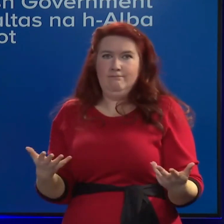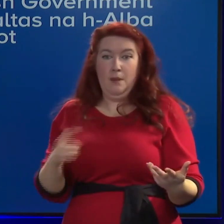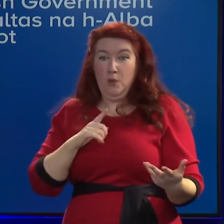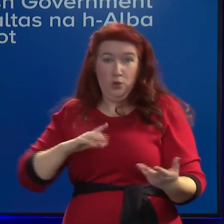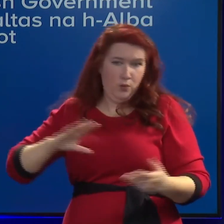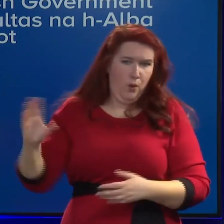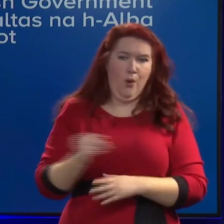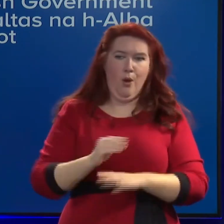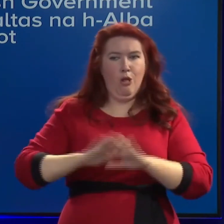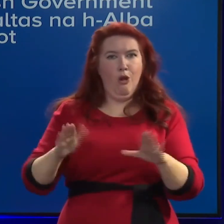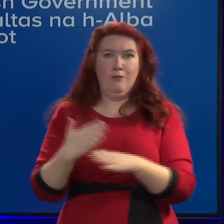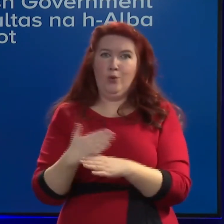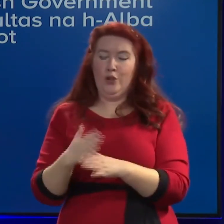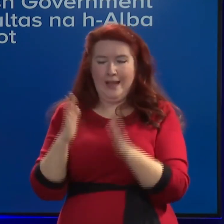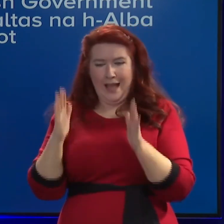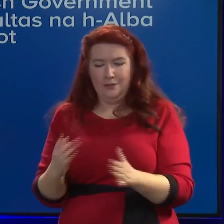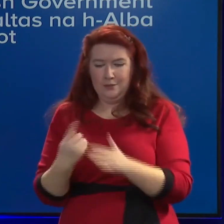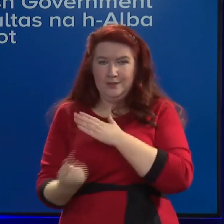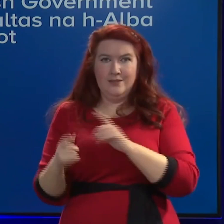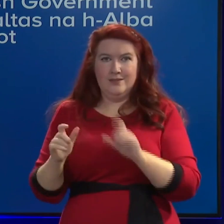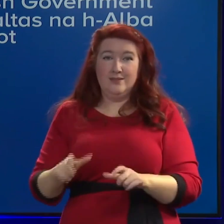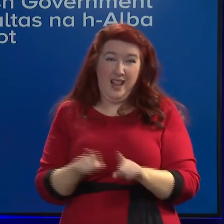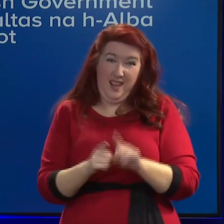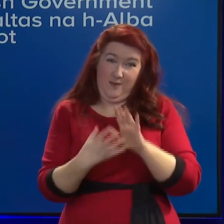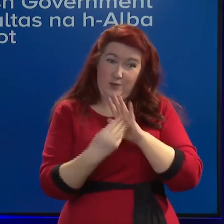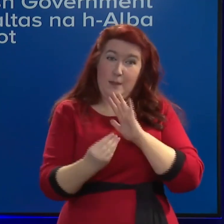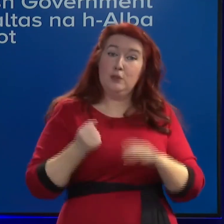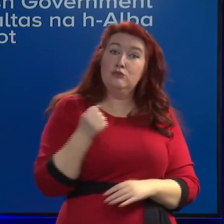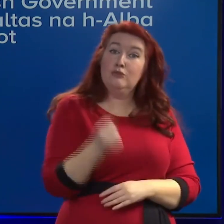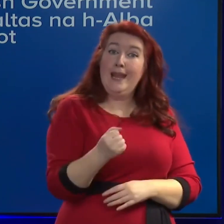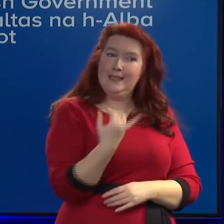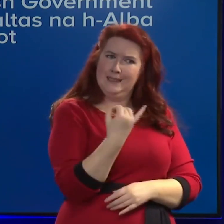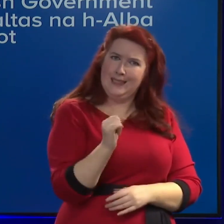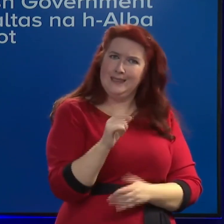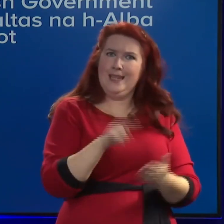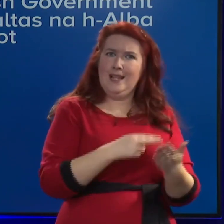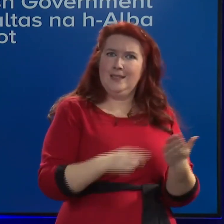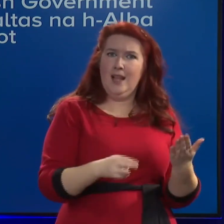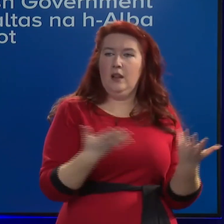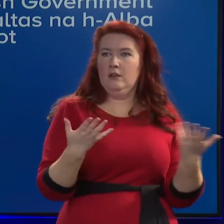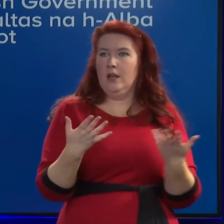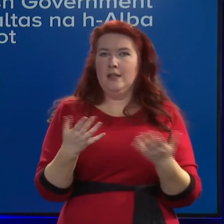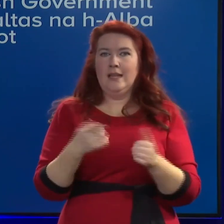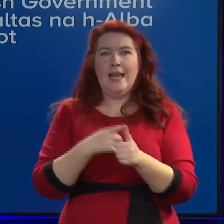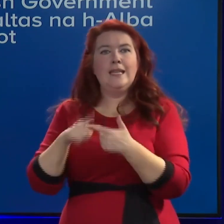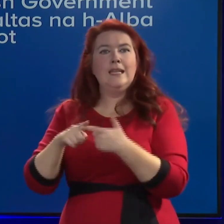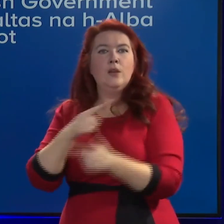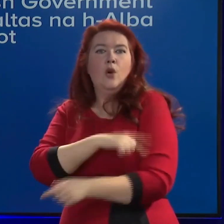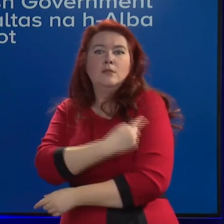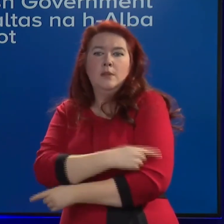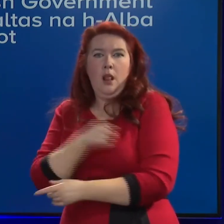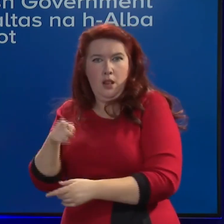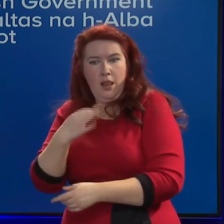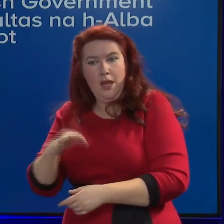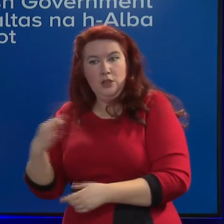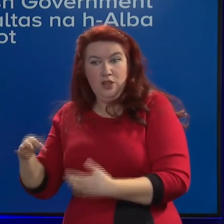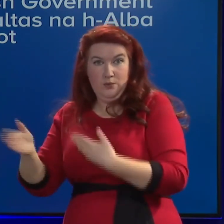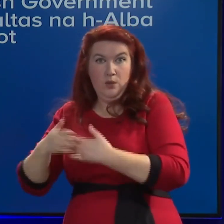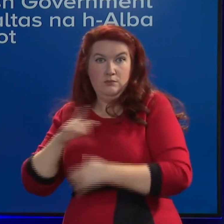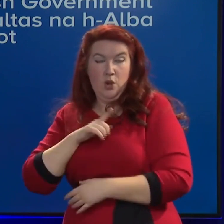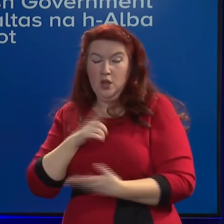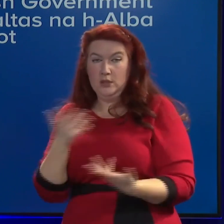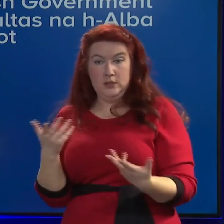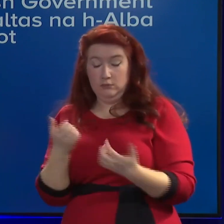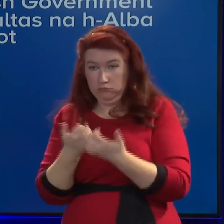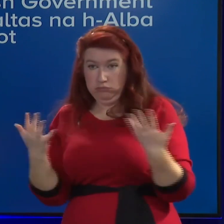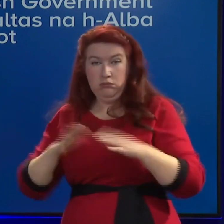to isolate. And I've already cited the train cancellations and the accident and emergency unit in Lanarkshire as examples and